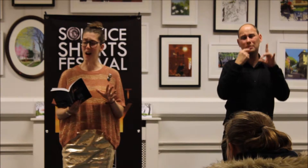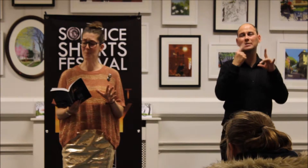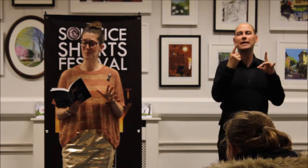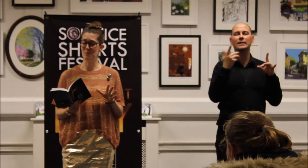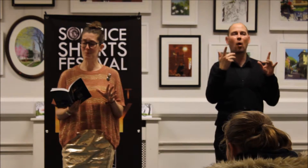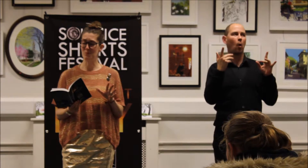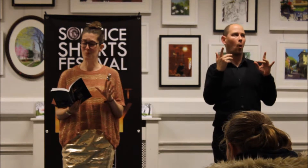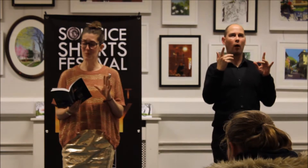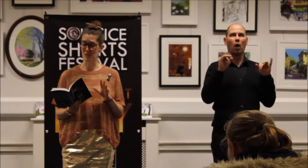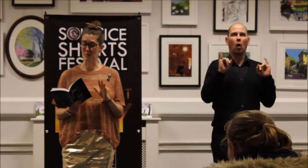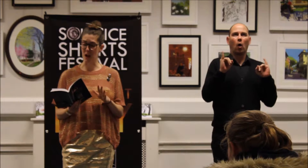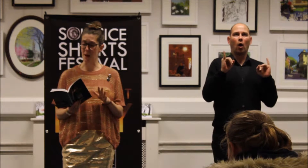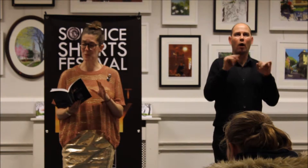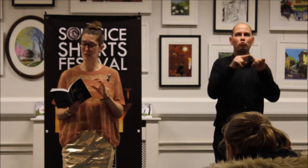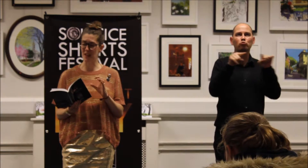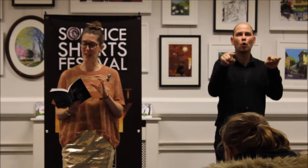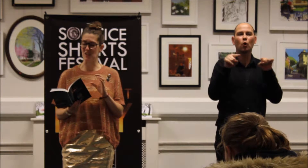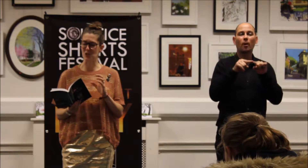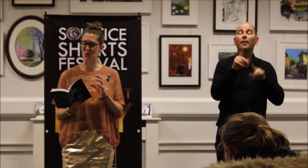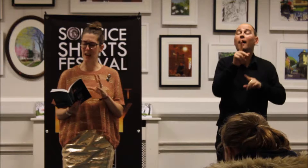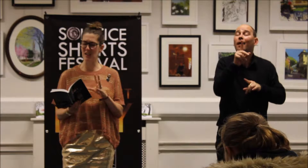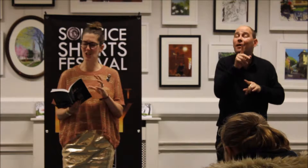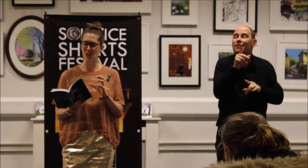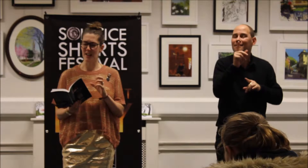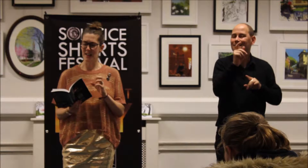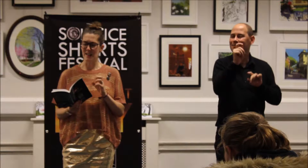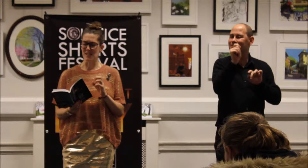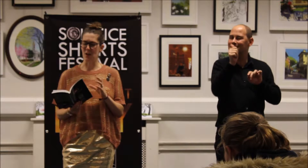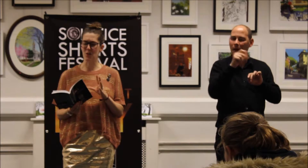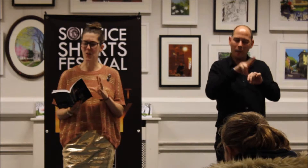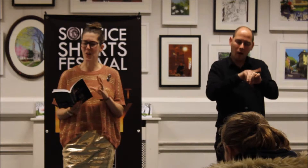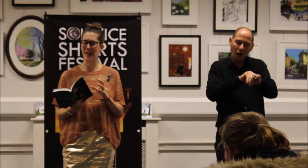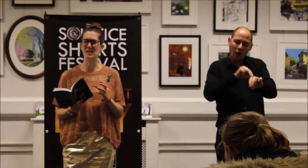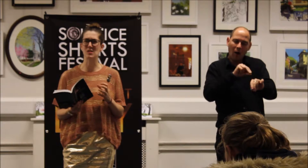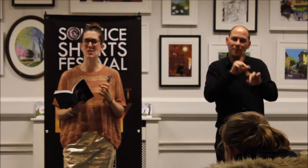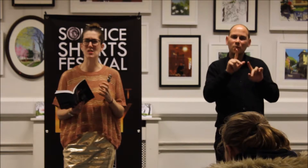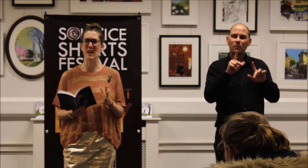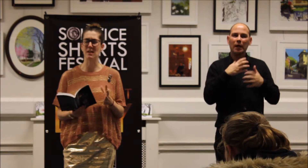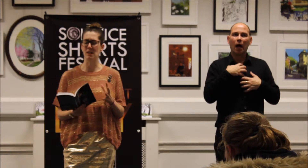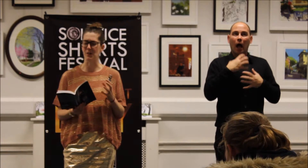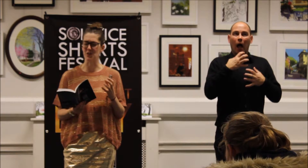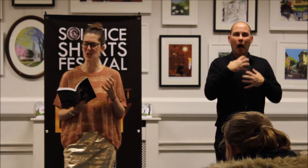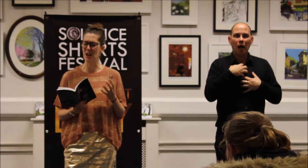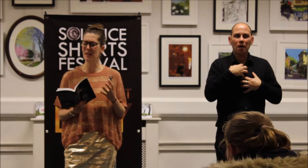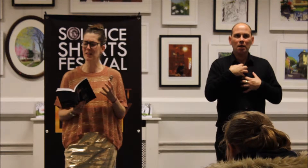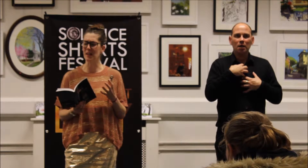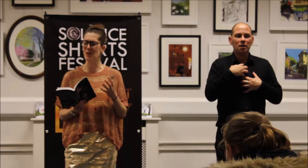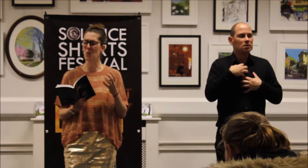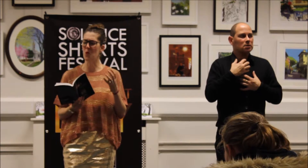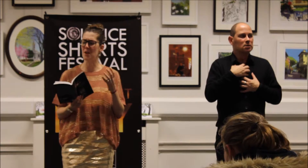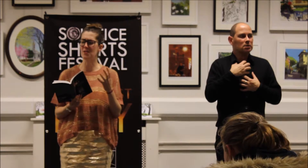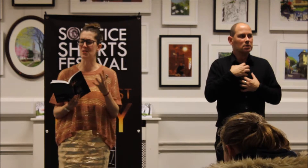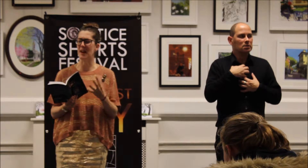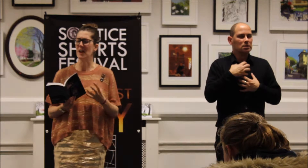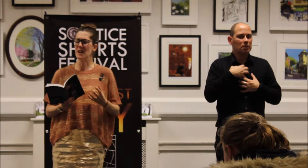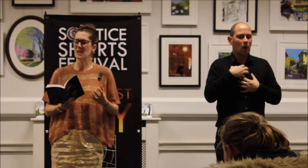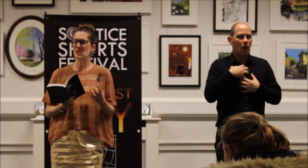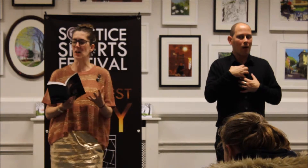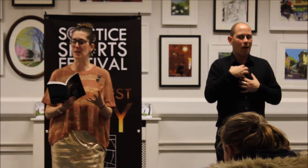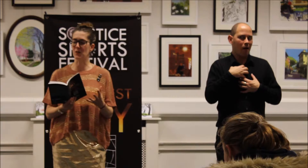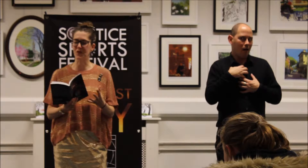some cops would get that strange, terrifying sting of childlike wonder,